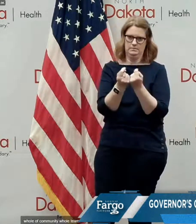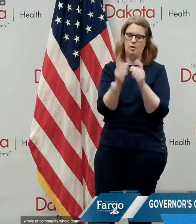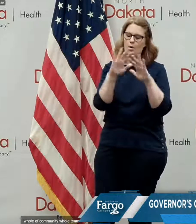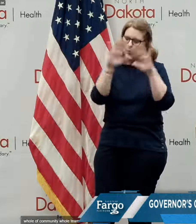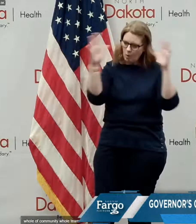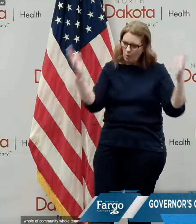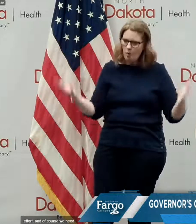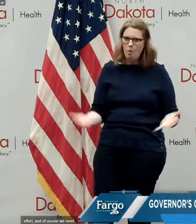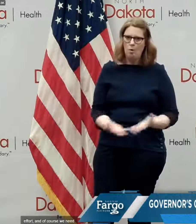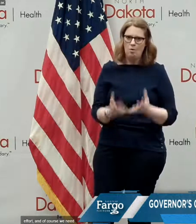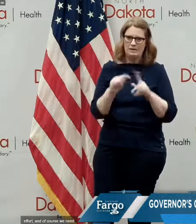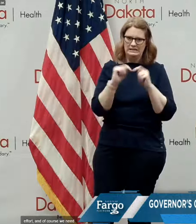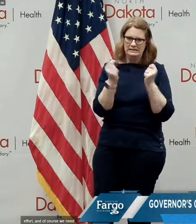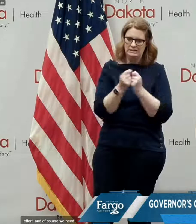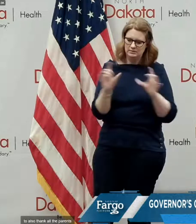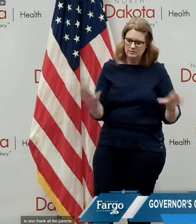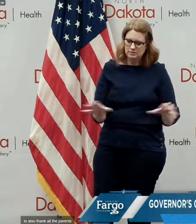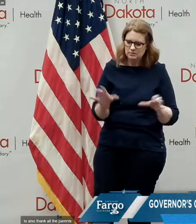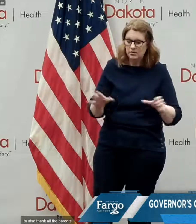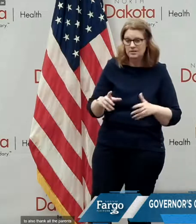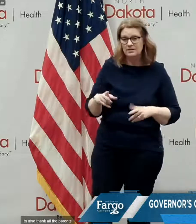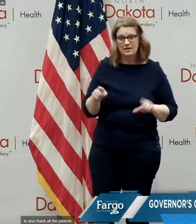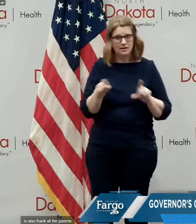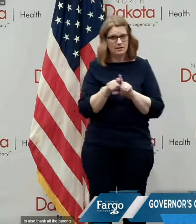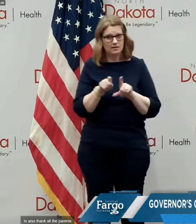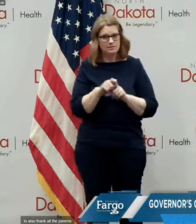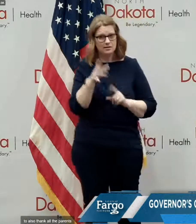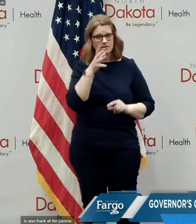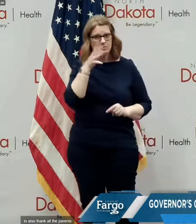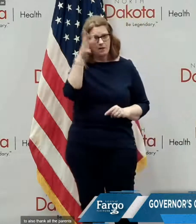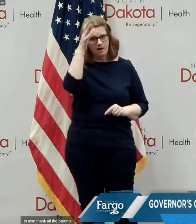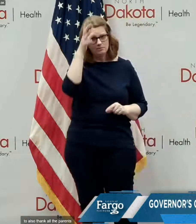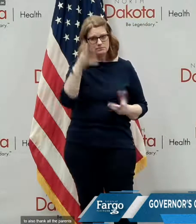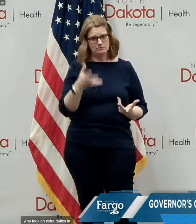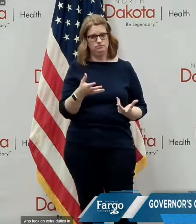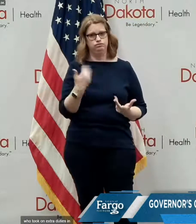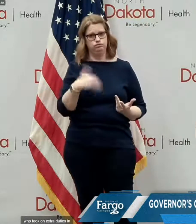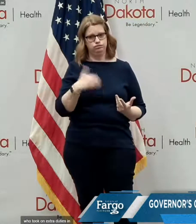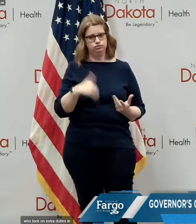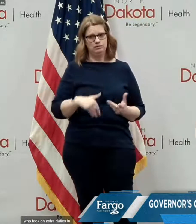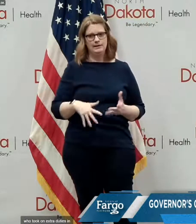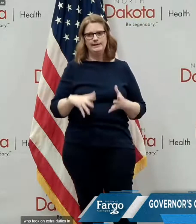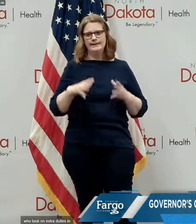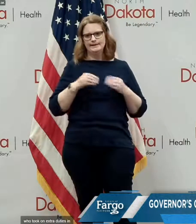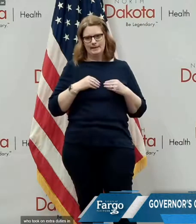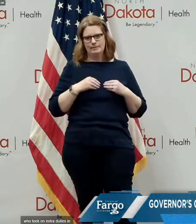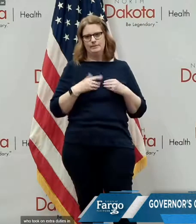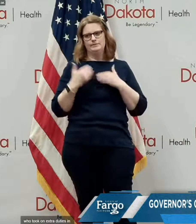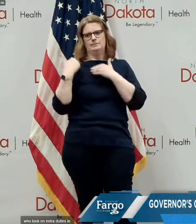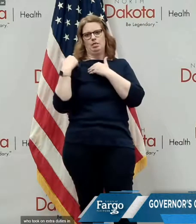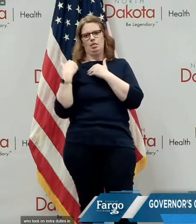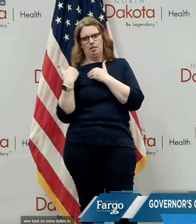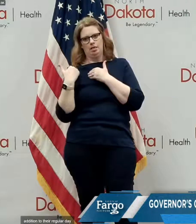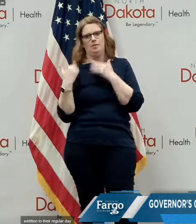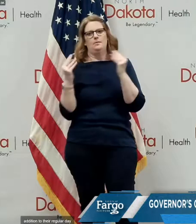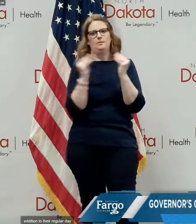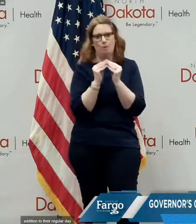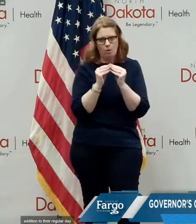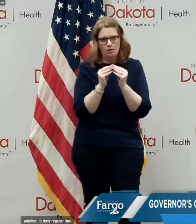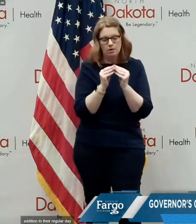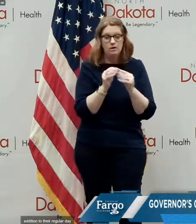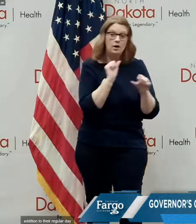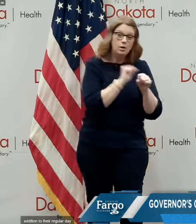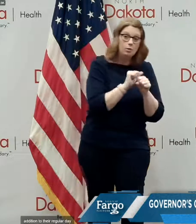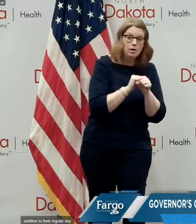also thank all the parents who took on extra duties in addition to their regular day jobs, supporting